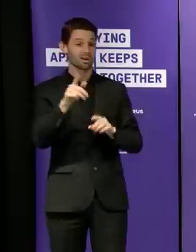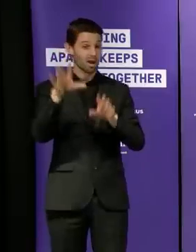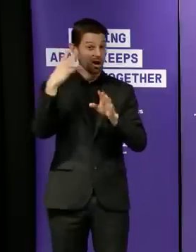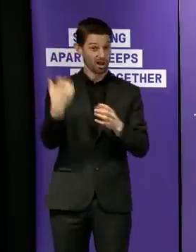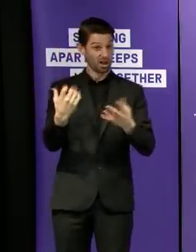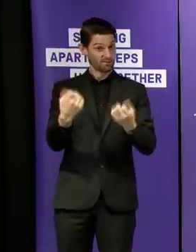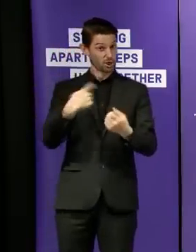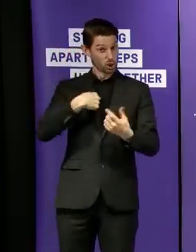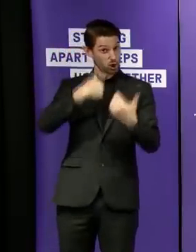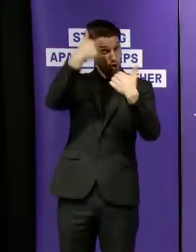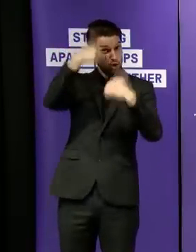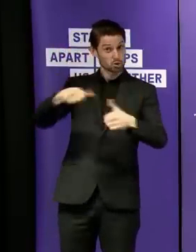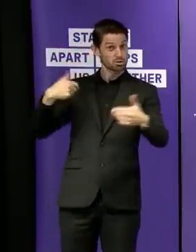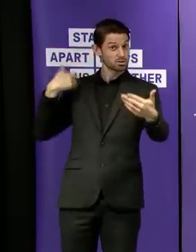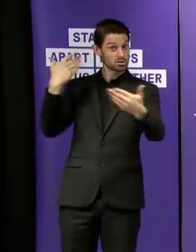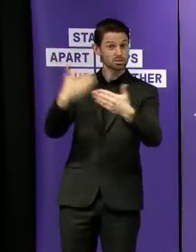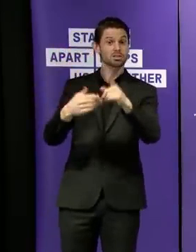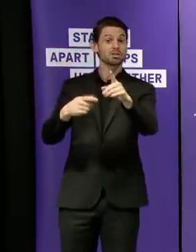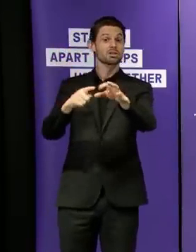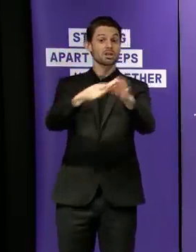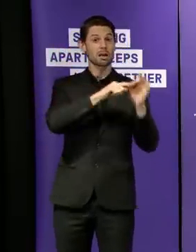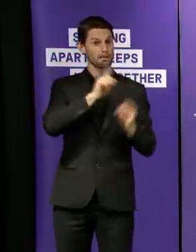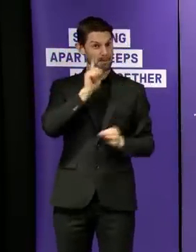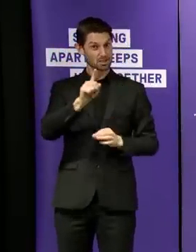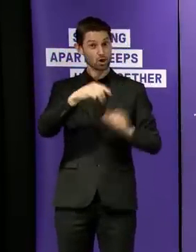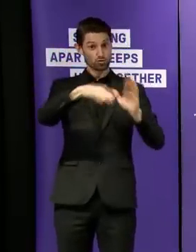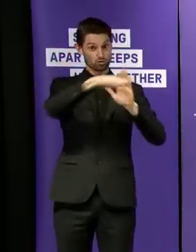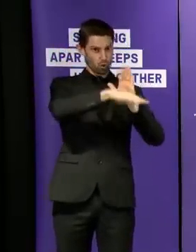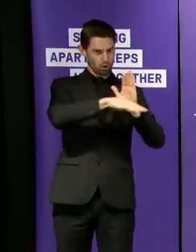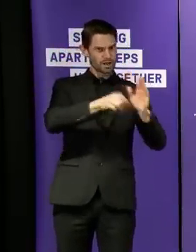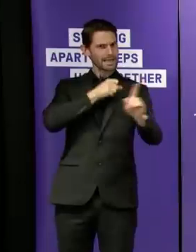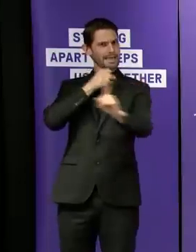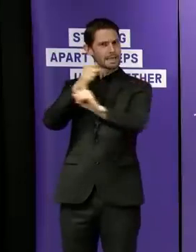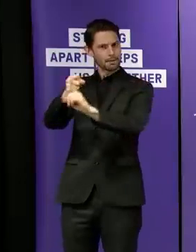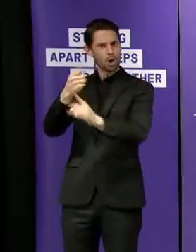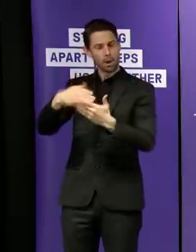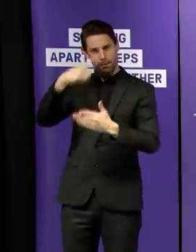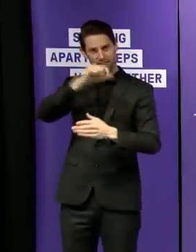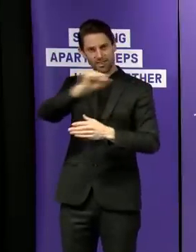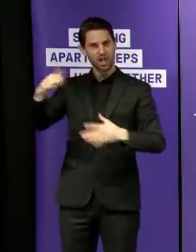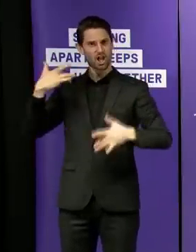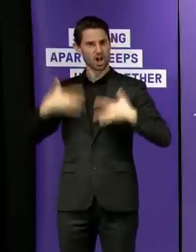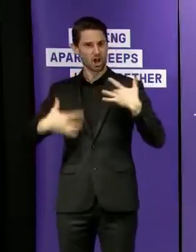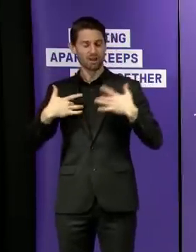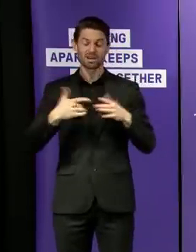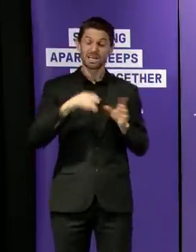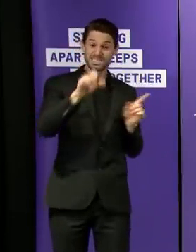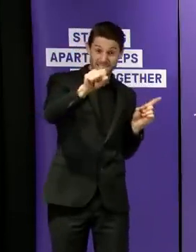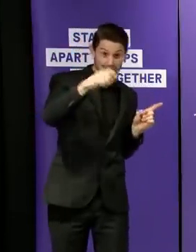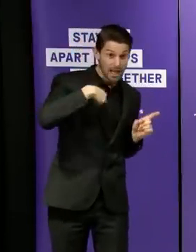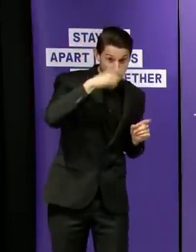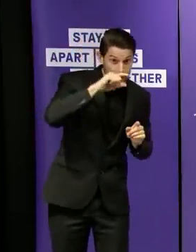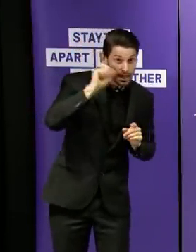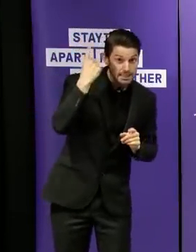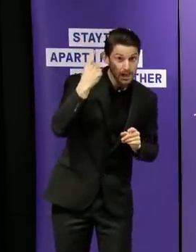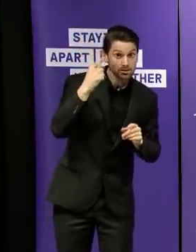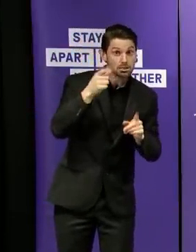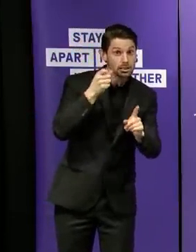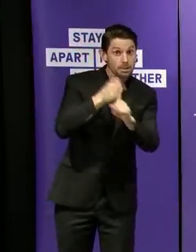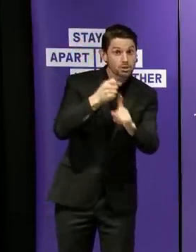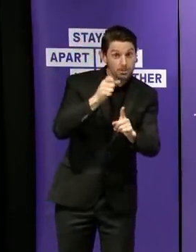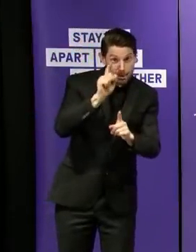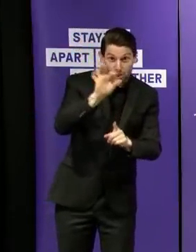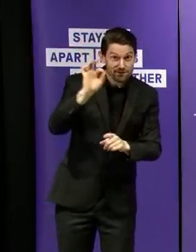quite some time. That's fine. That's fine. Impact people's lives, so it's Well, they do impact people's lives, but I tell you what I tell you what they also impact. They also